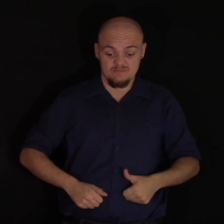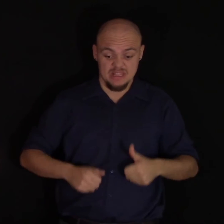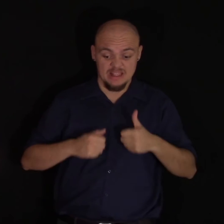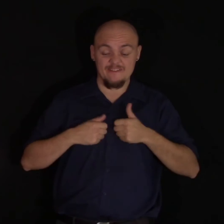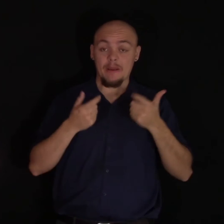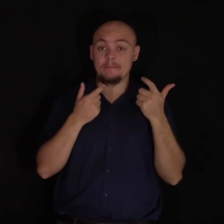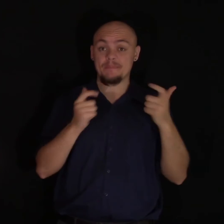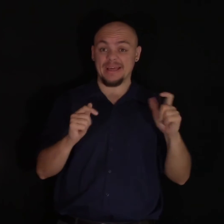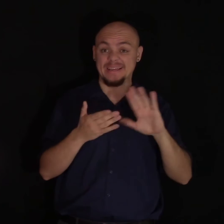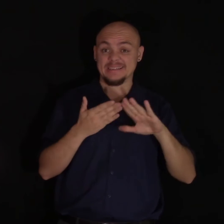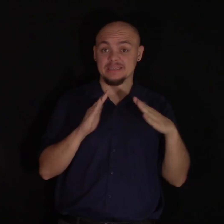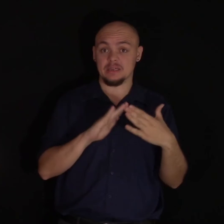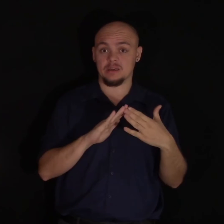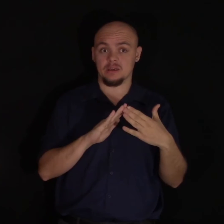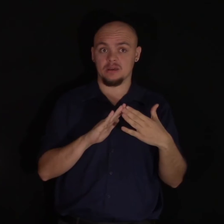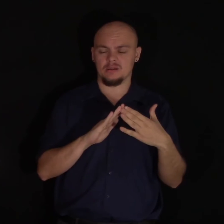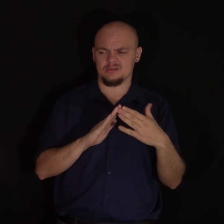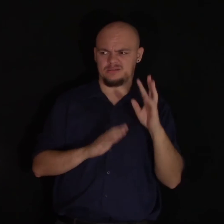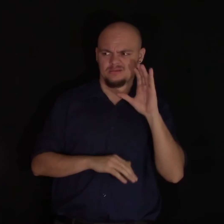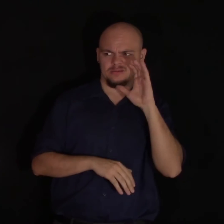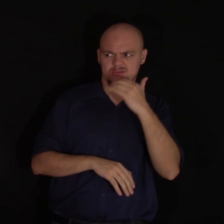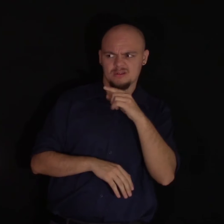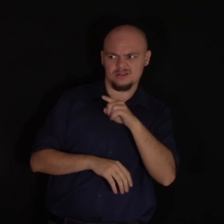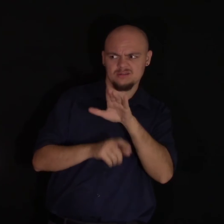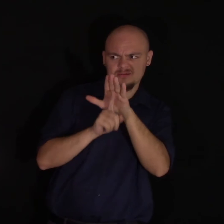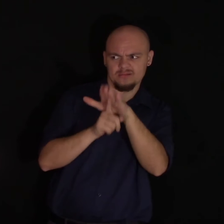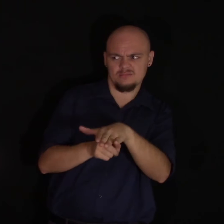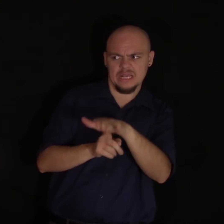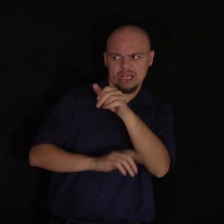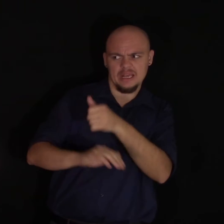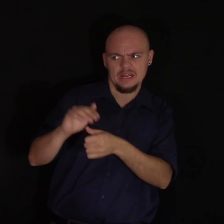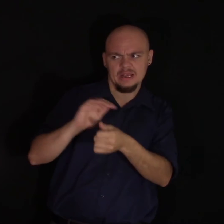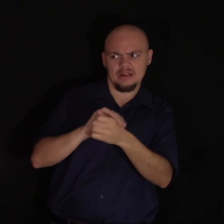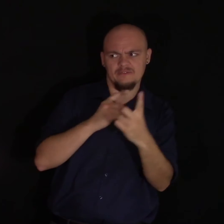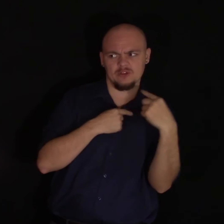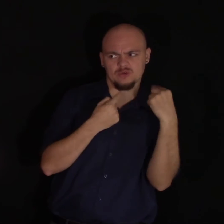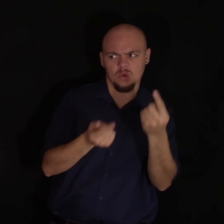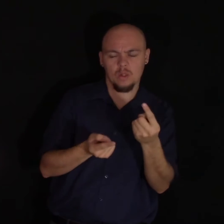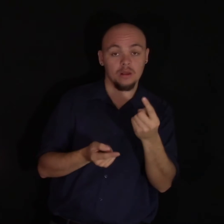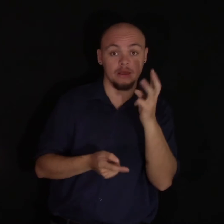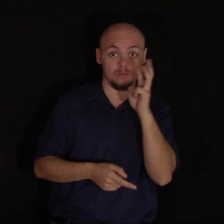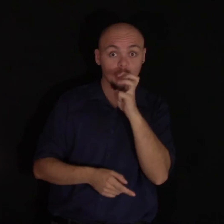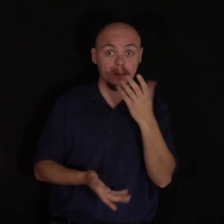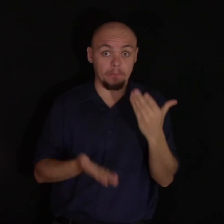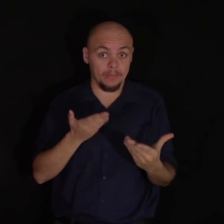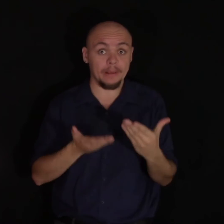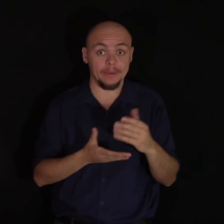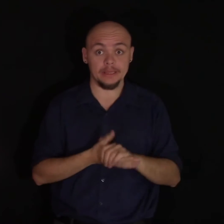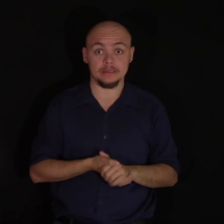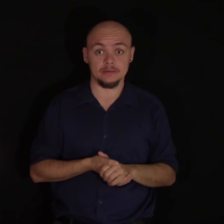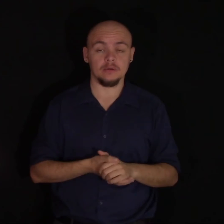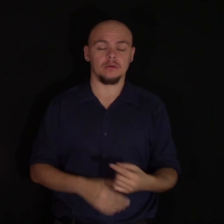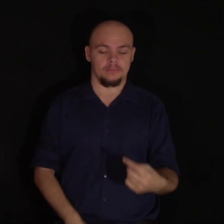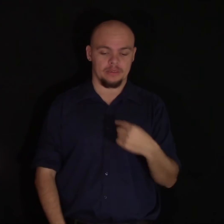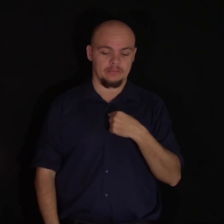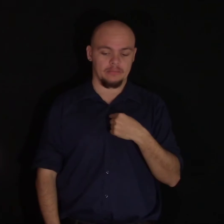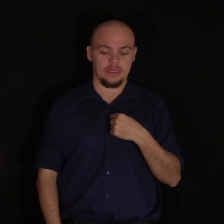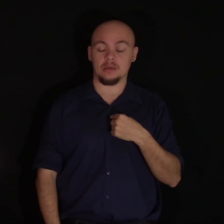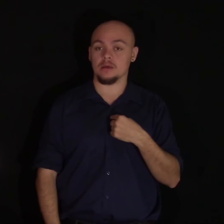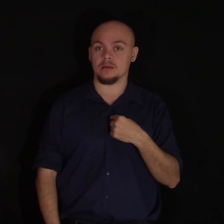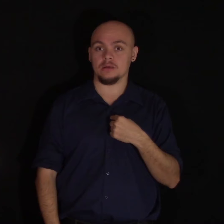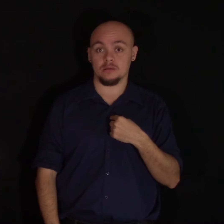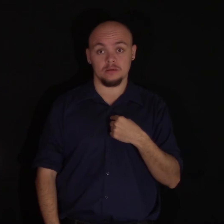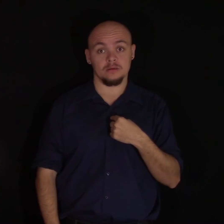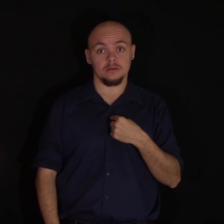seem strange that I've suppressed the truth and hidden this for so long. But I was